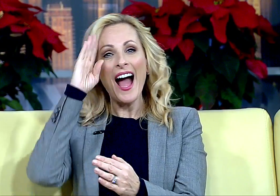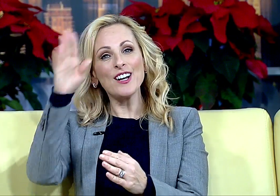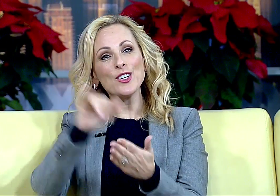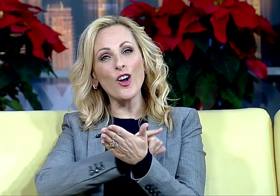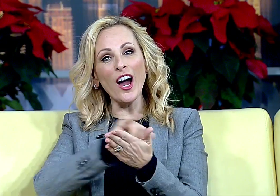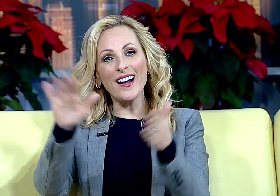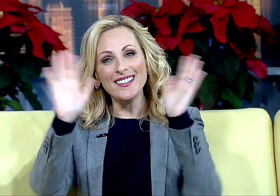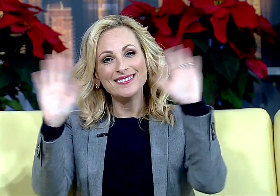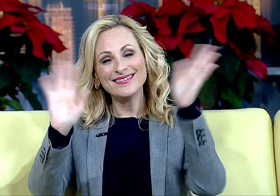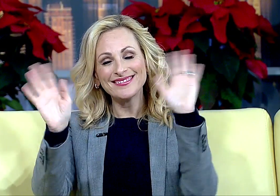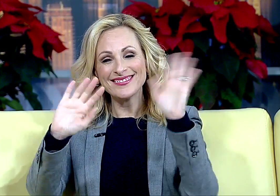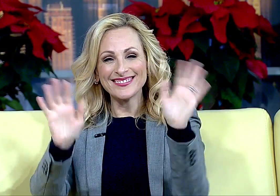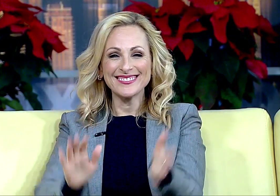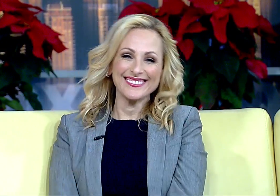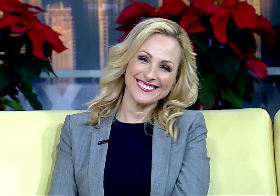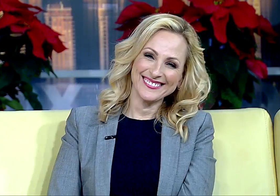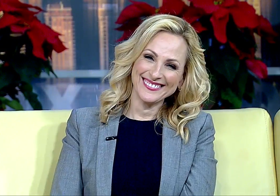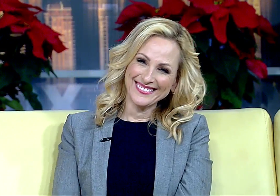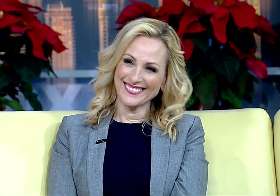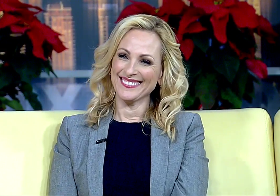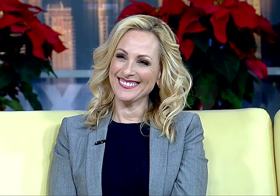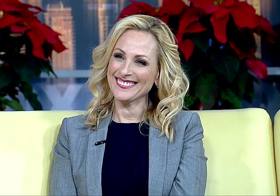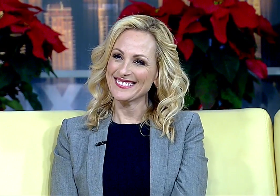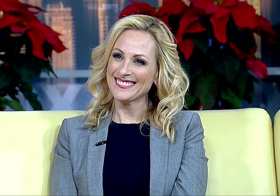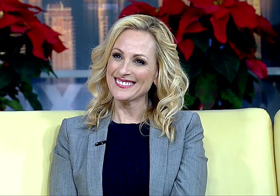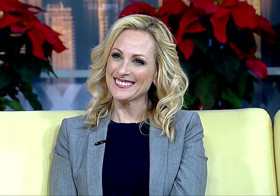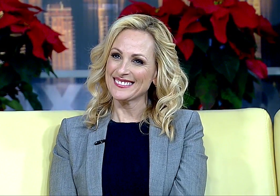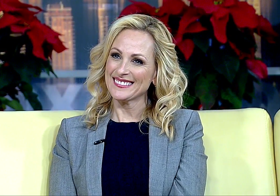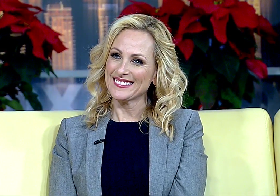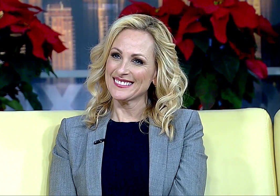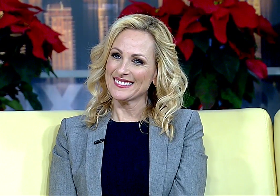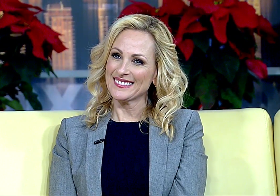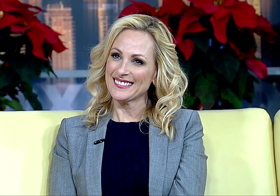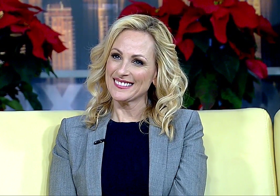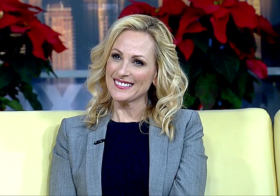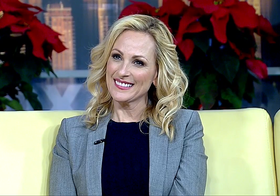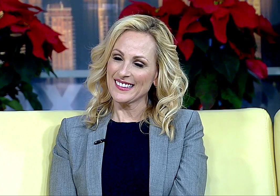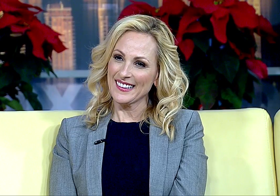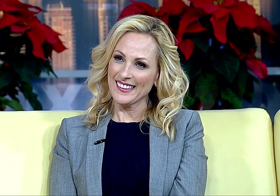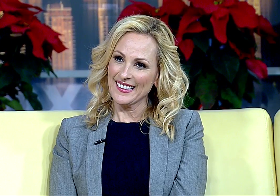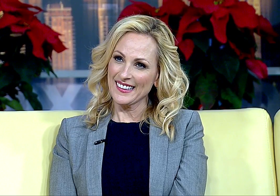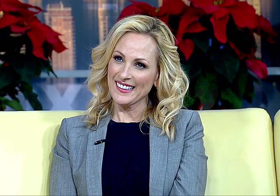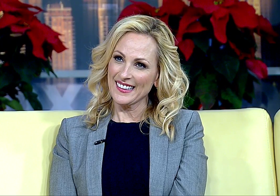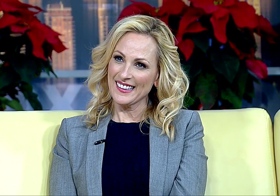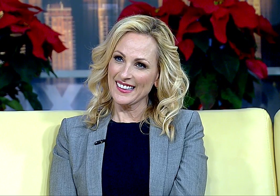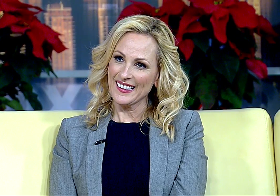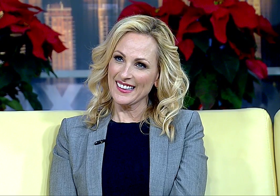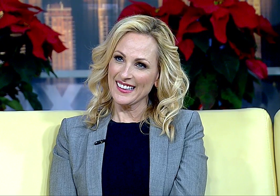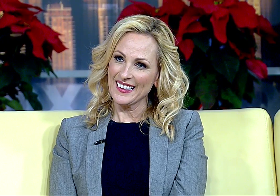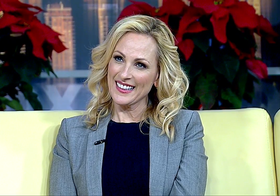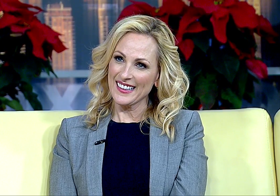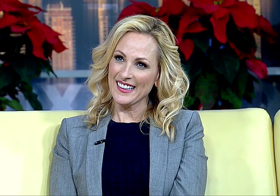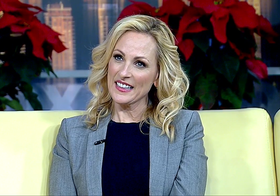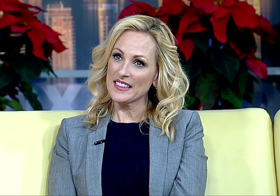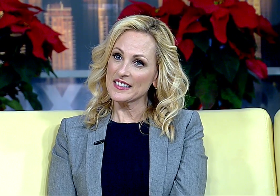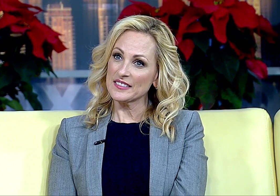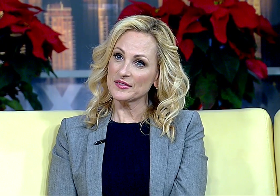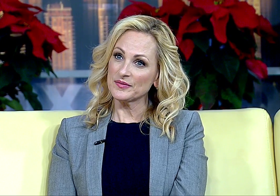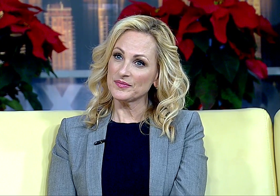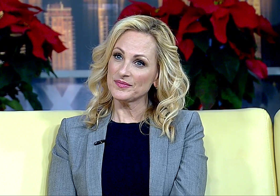New York. Now, Marlee, you had one of the greatest lines, I think, in film history. I think, gosh, if I had a disability, I would use it. I'm deaf,